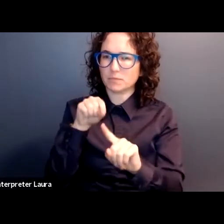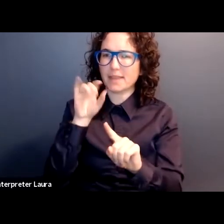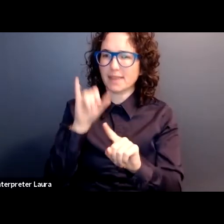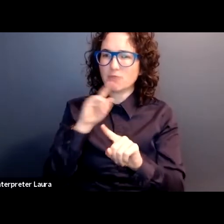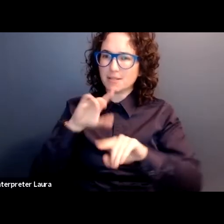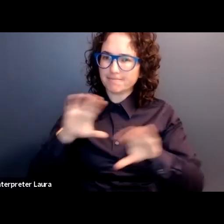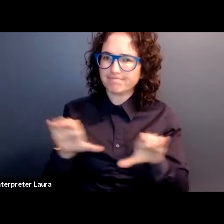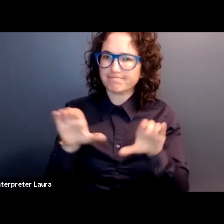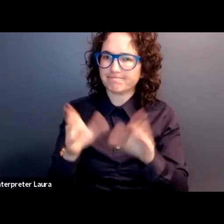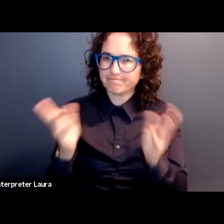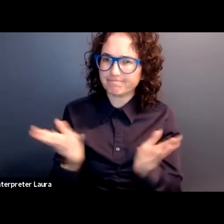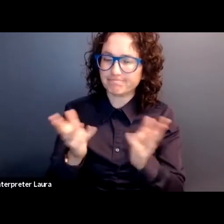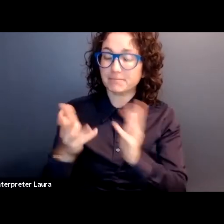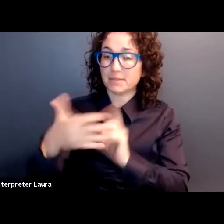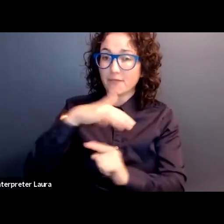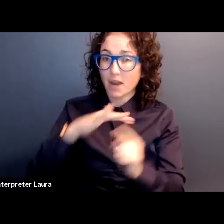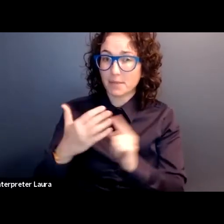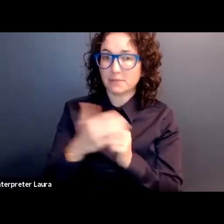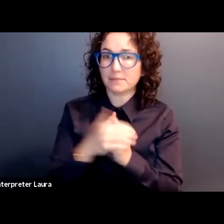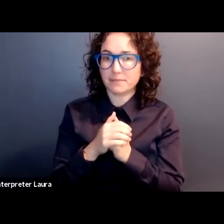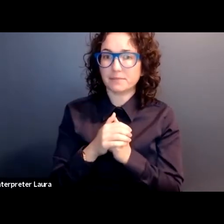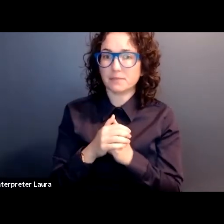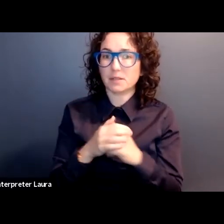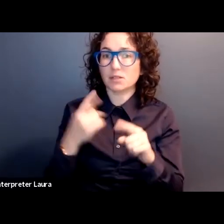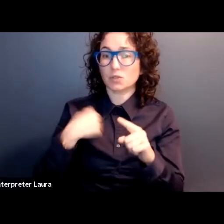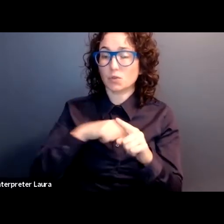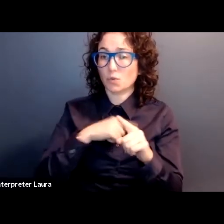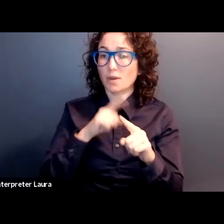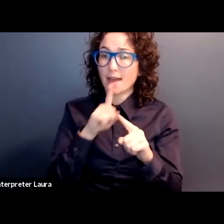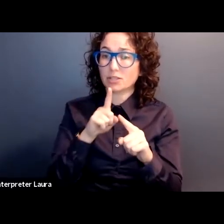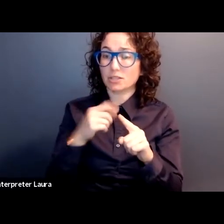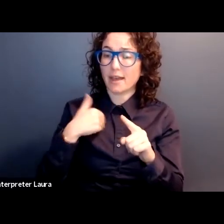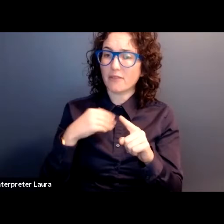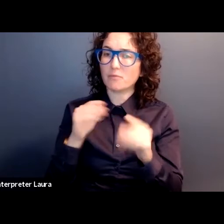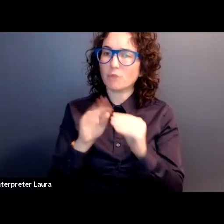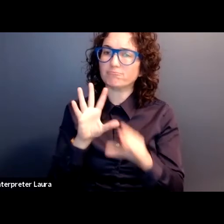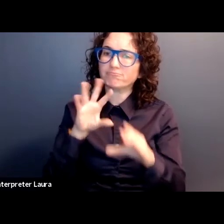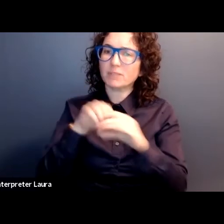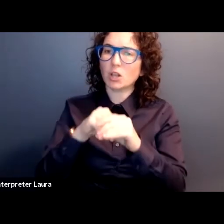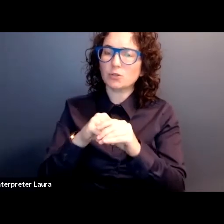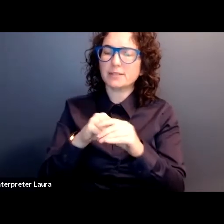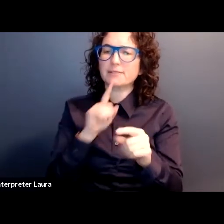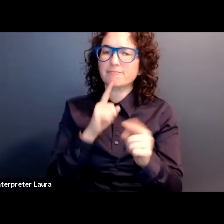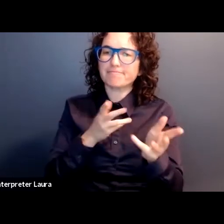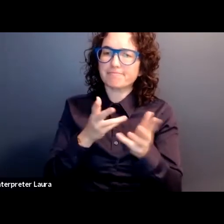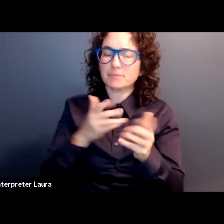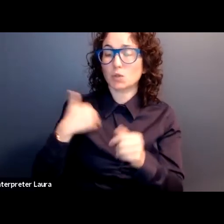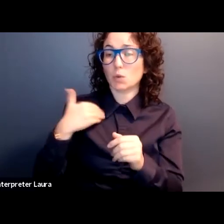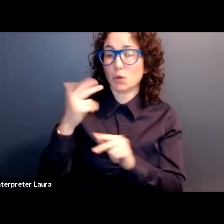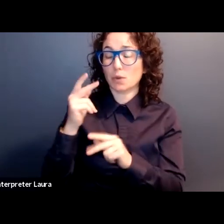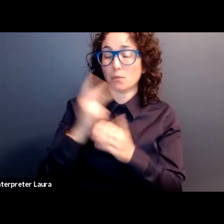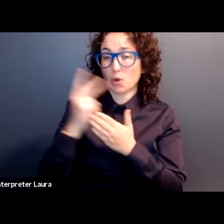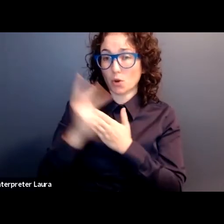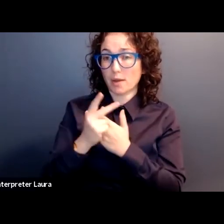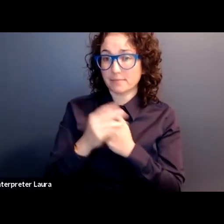enabling environment so that we actually have an inclusive youth program when